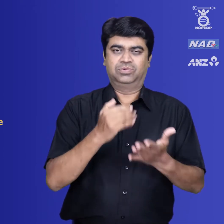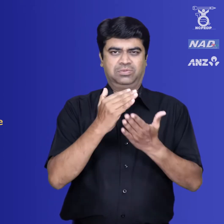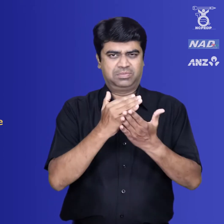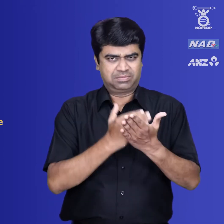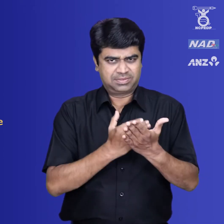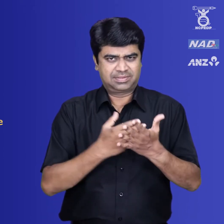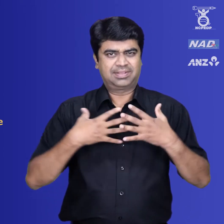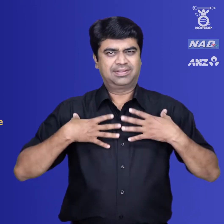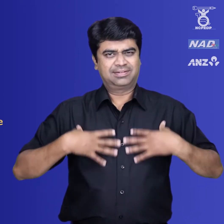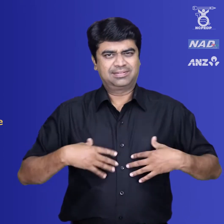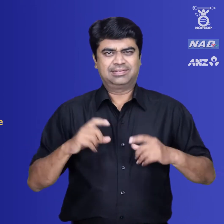purpose shall